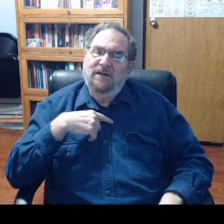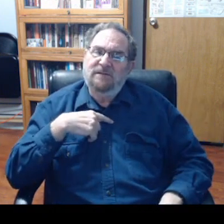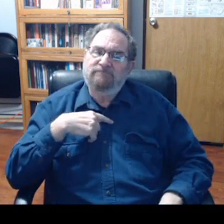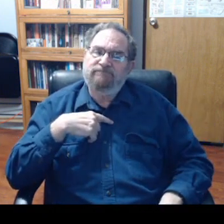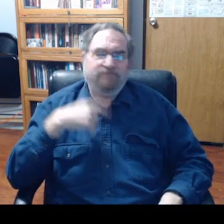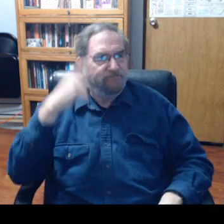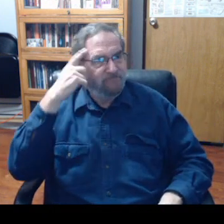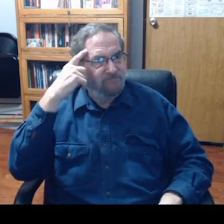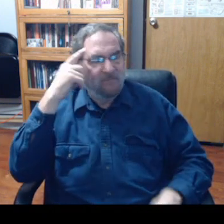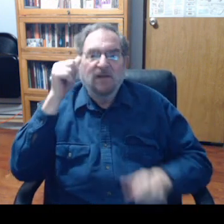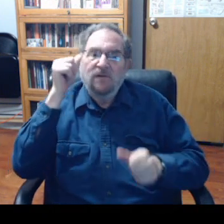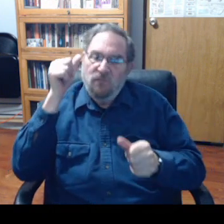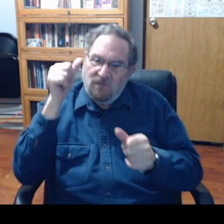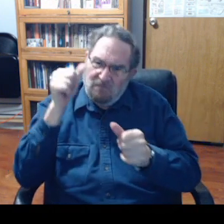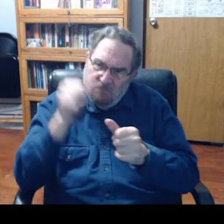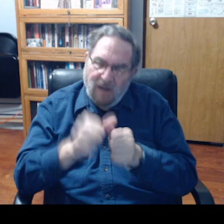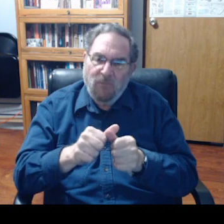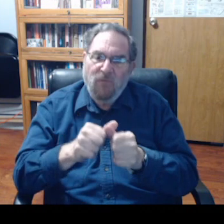we